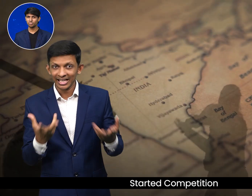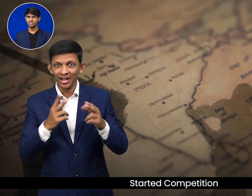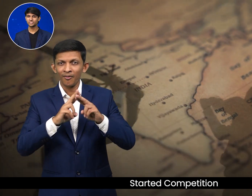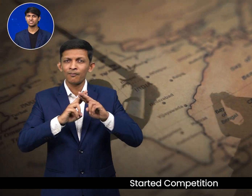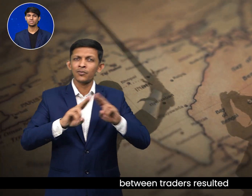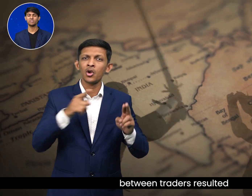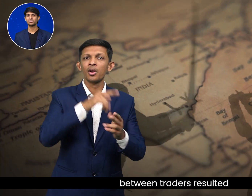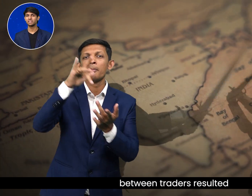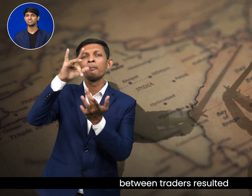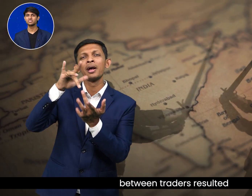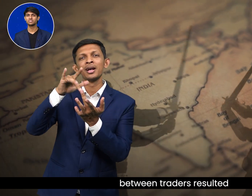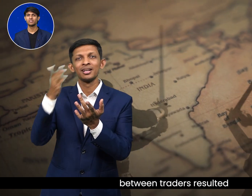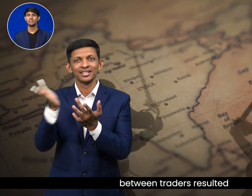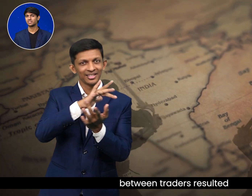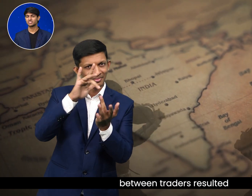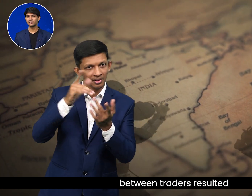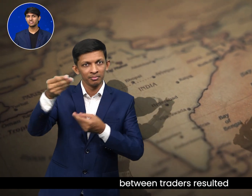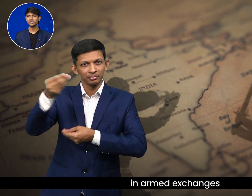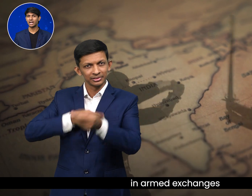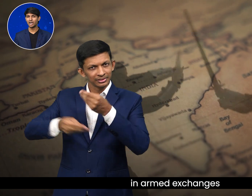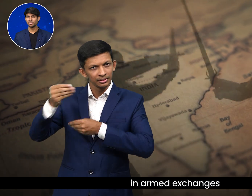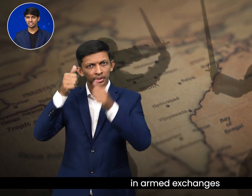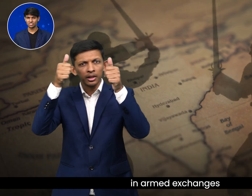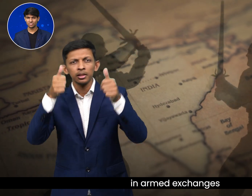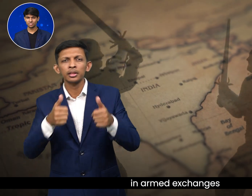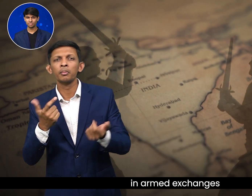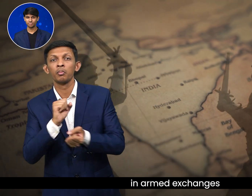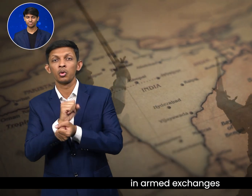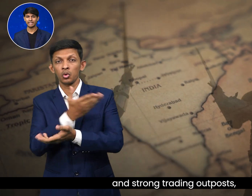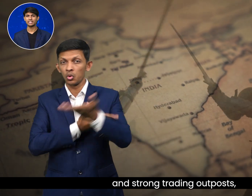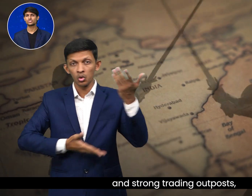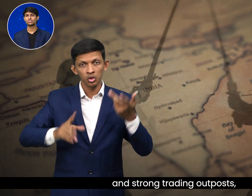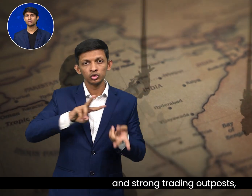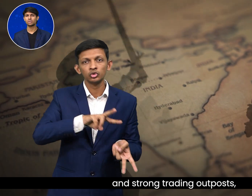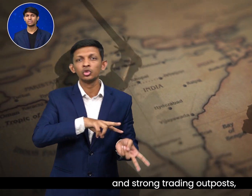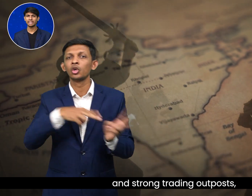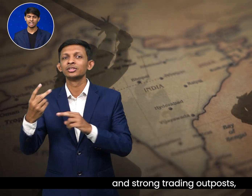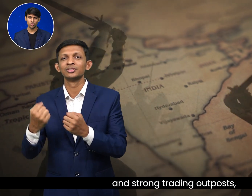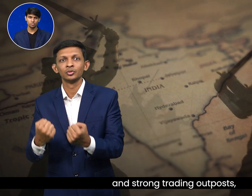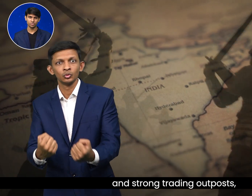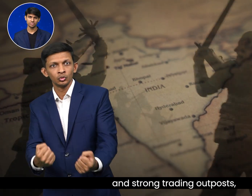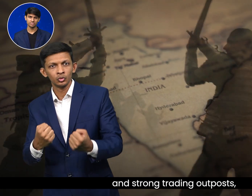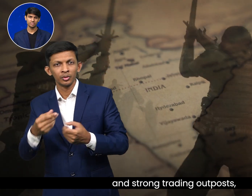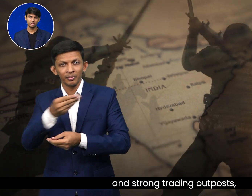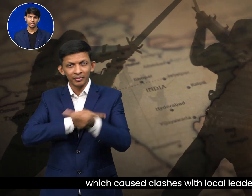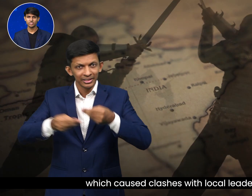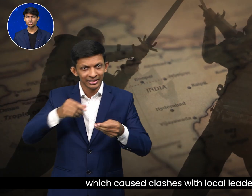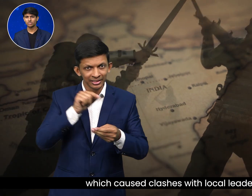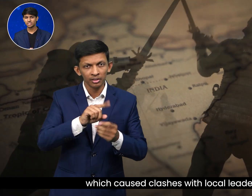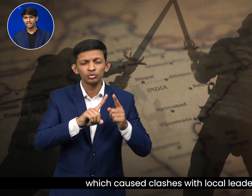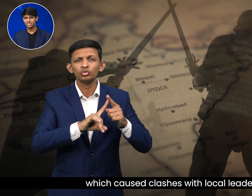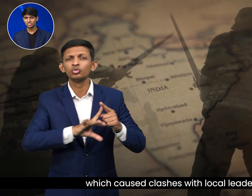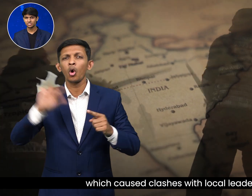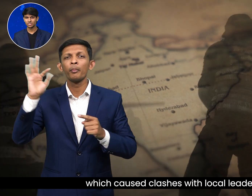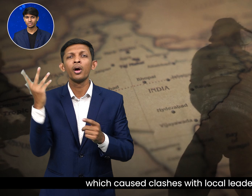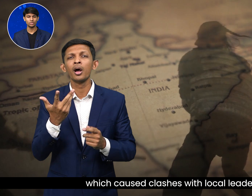Started competition between traders resulted in armed exchanges and strong trading outposts which